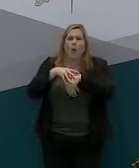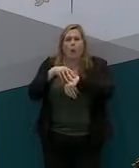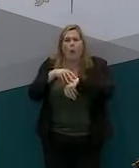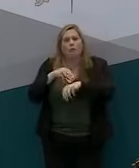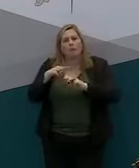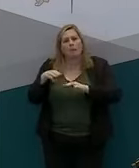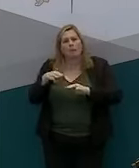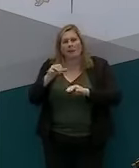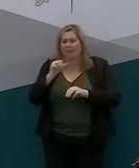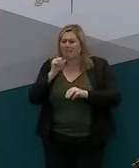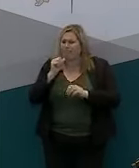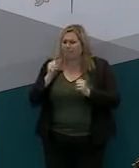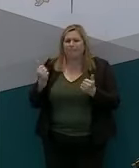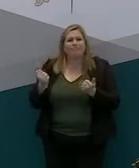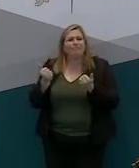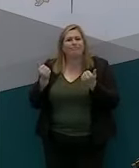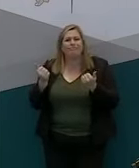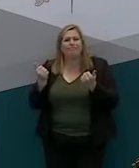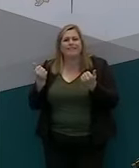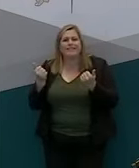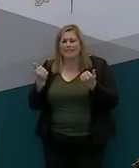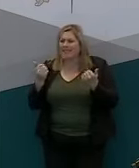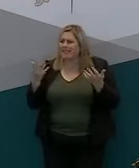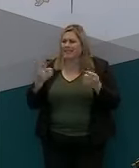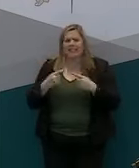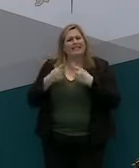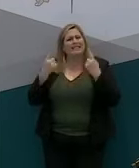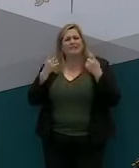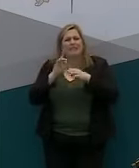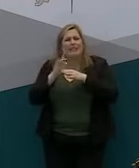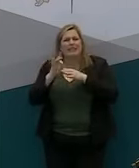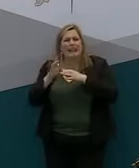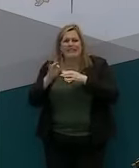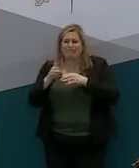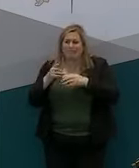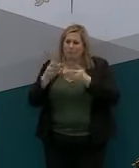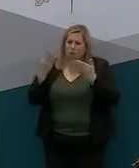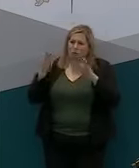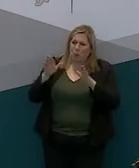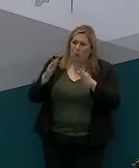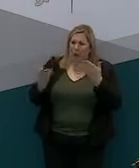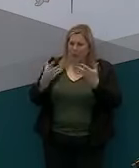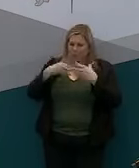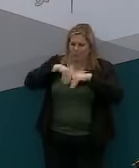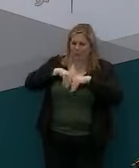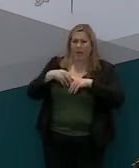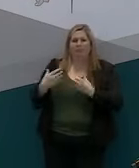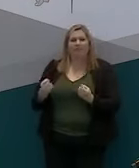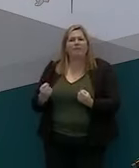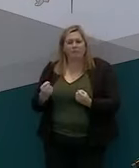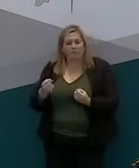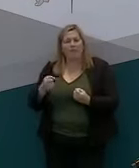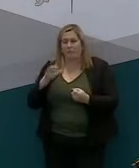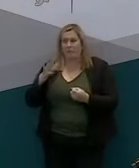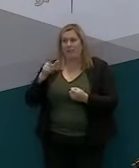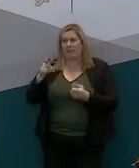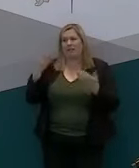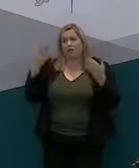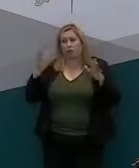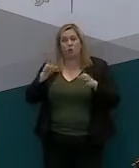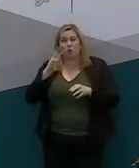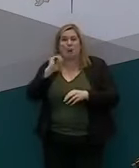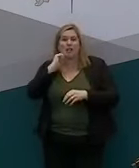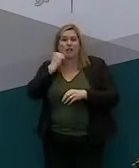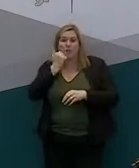or undifferentiated like presentation, and that may reflect the increase, the large number of cases at the outset.